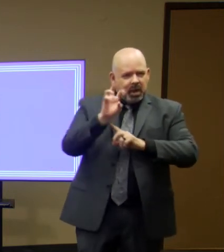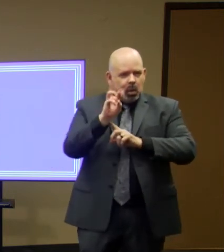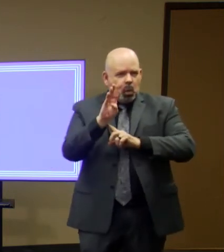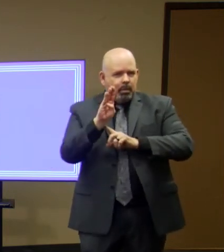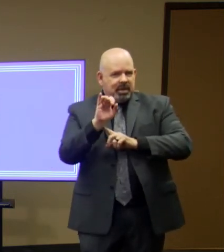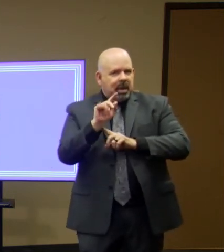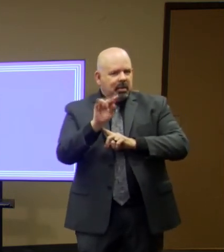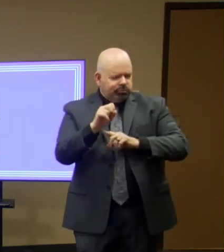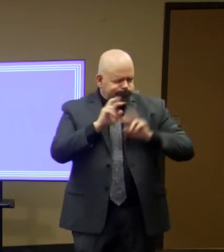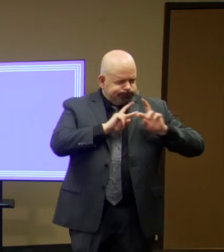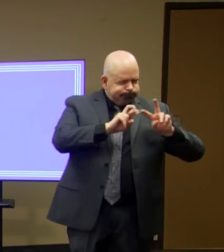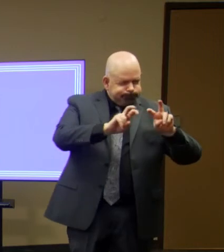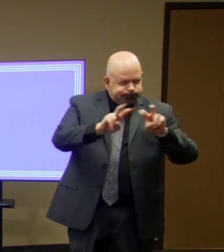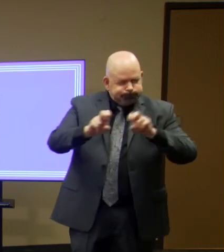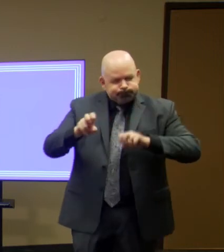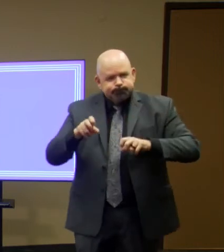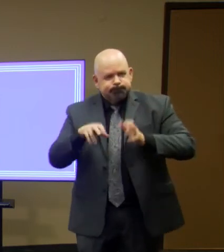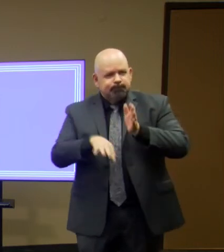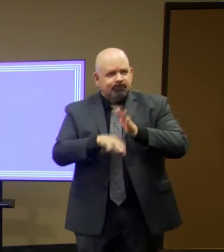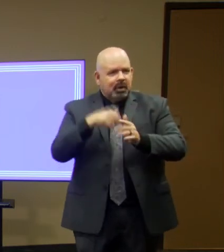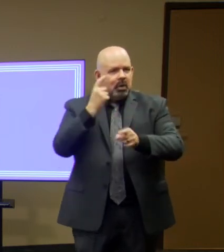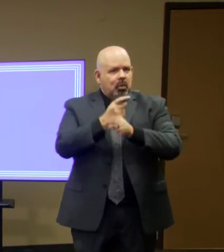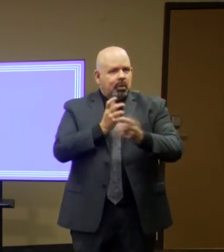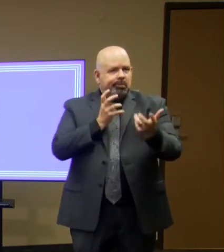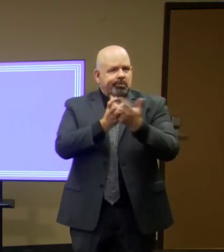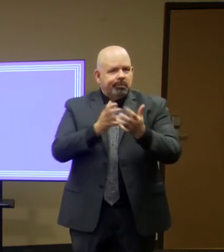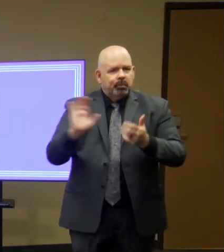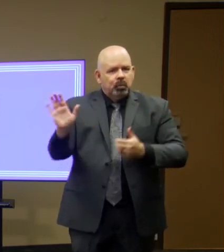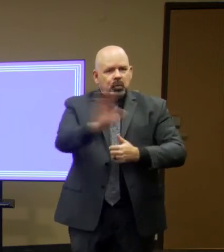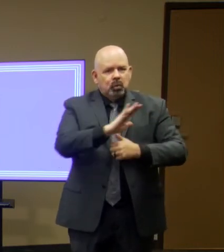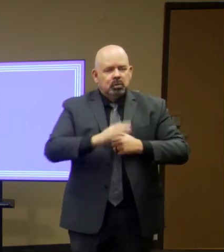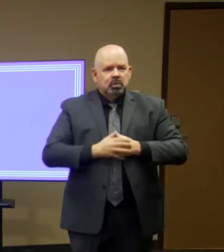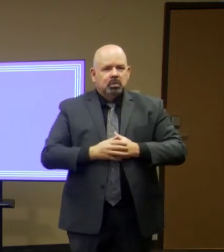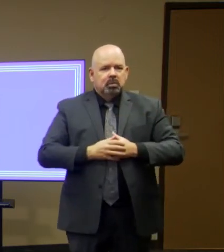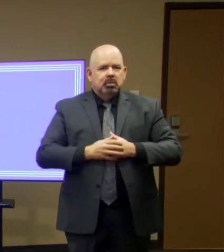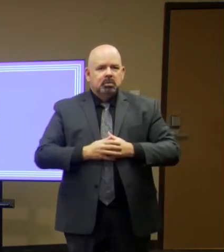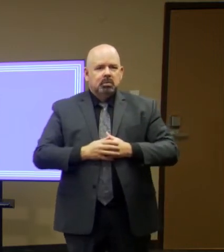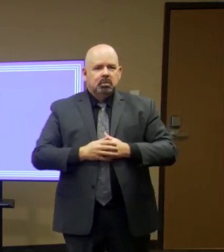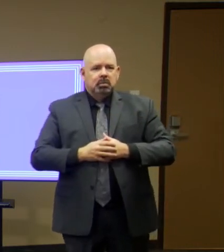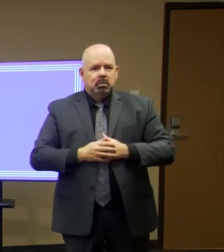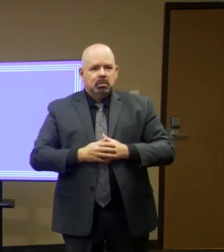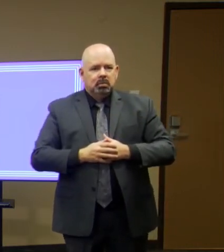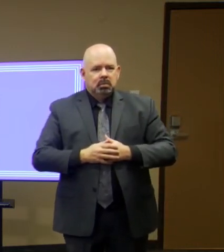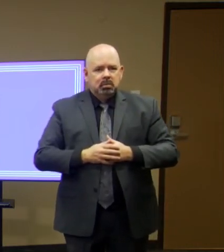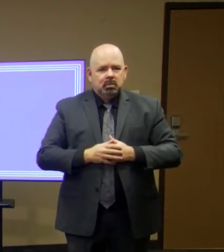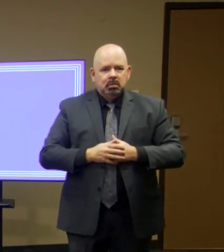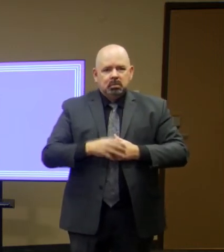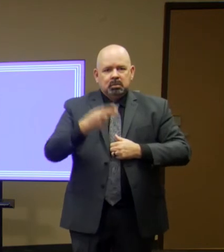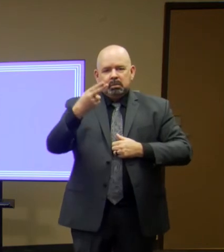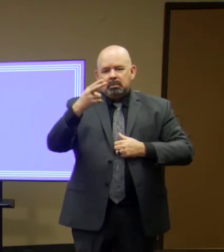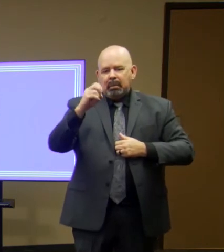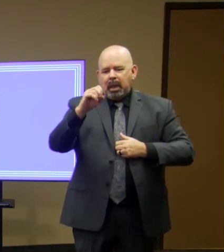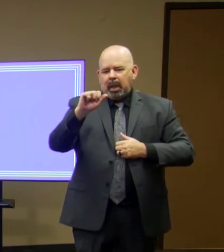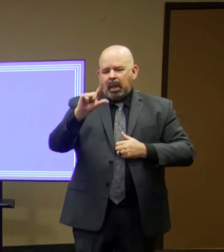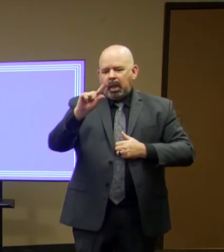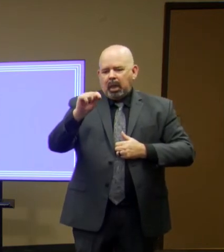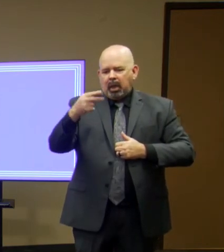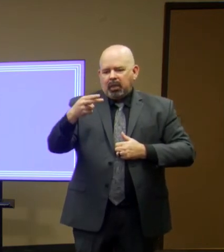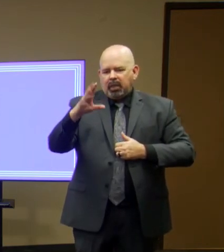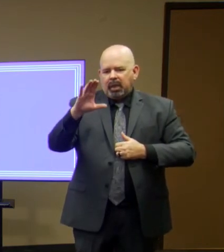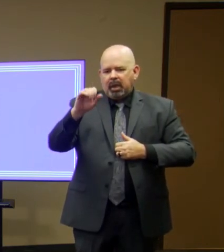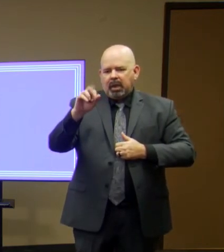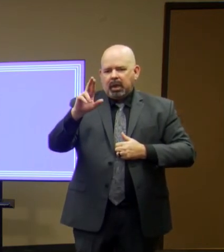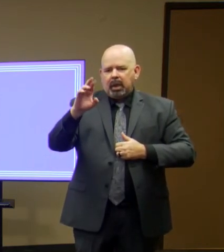That website is healthcare.gov, healthcare.gov. The phone number